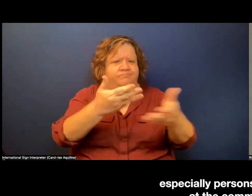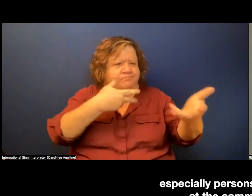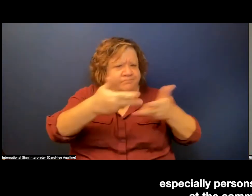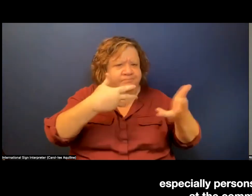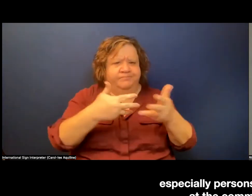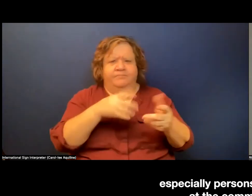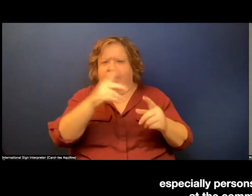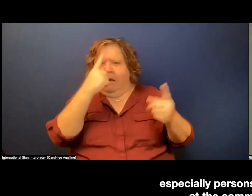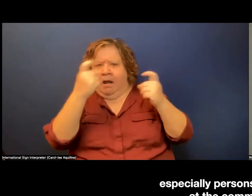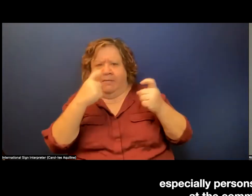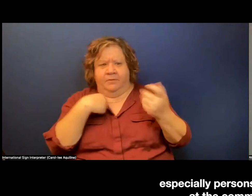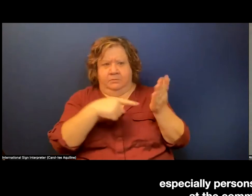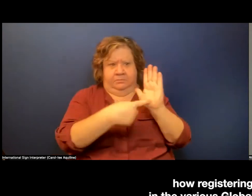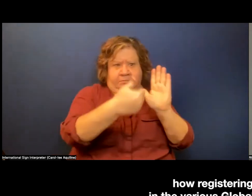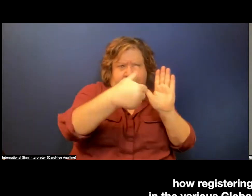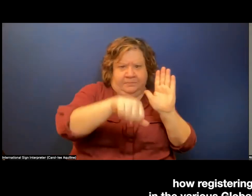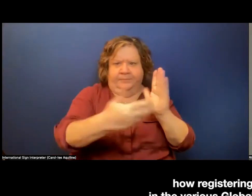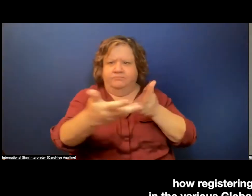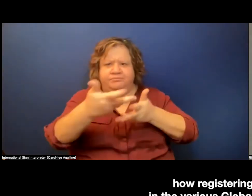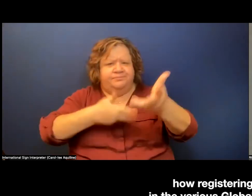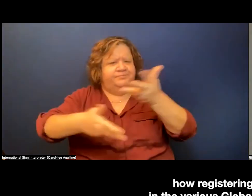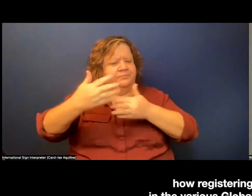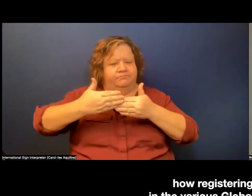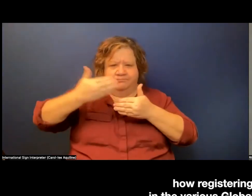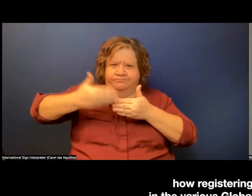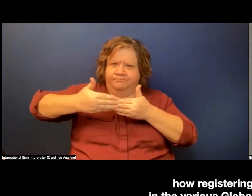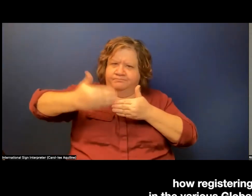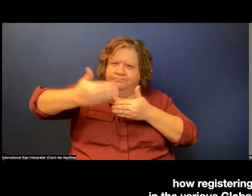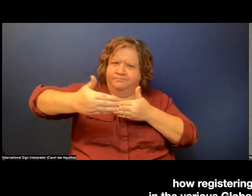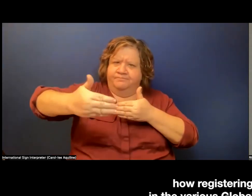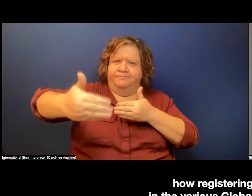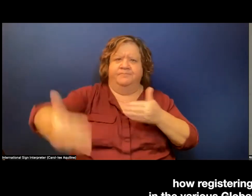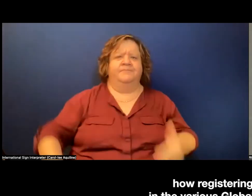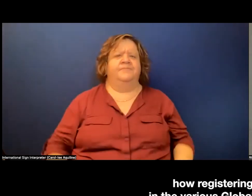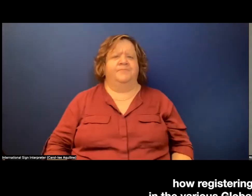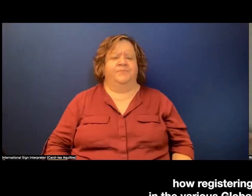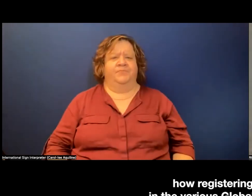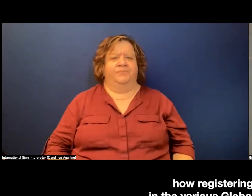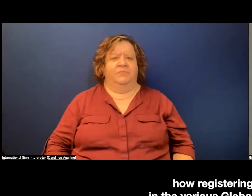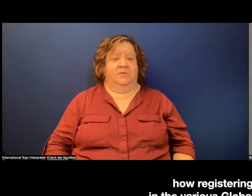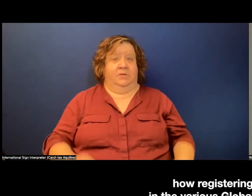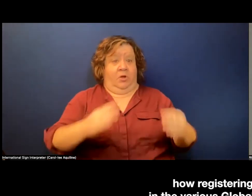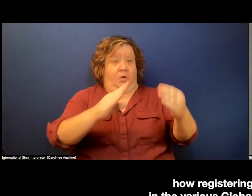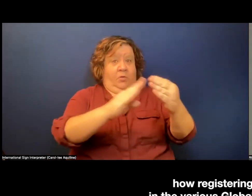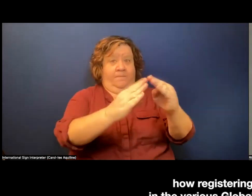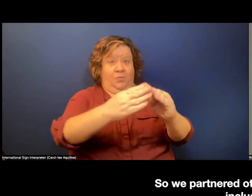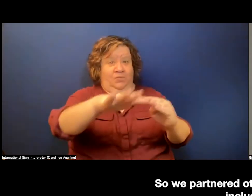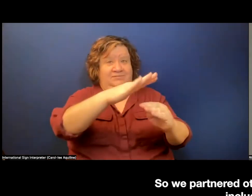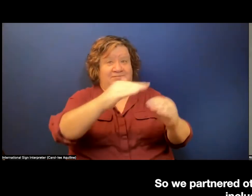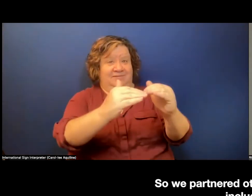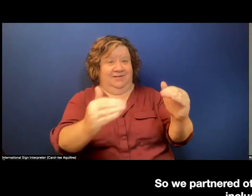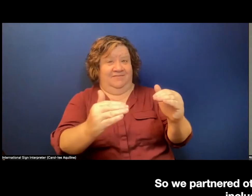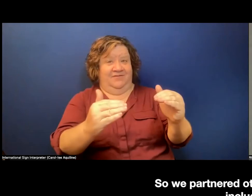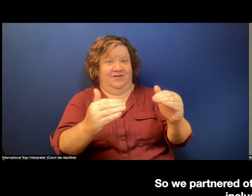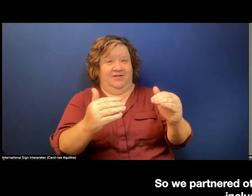especially persons with disabilities at the community level, are registering to participate in the various Global Summit